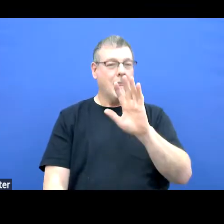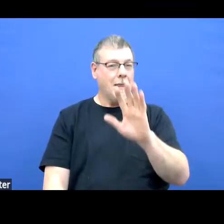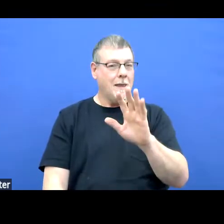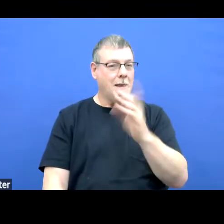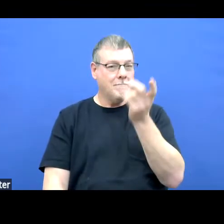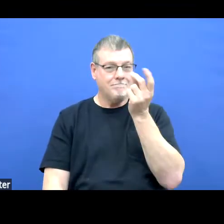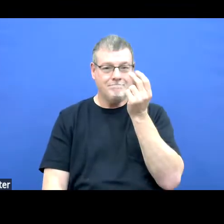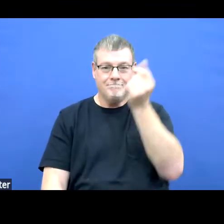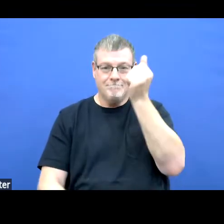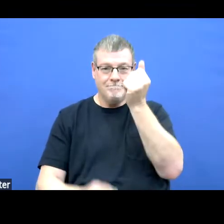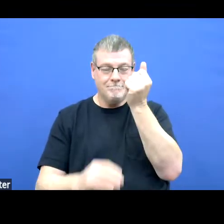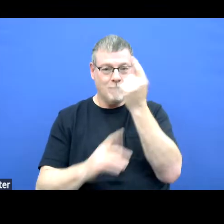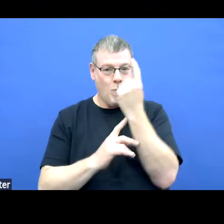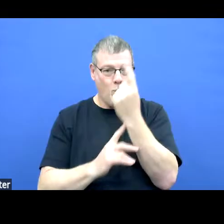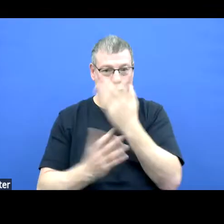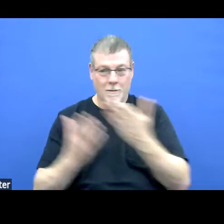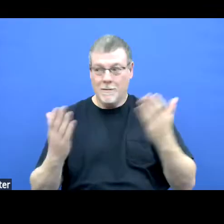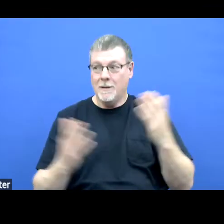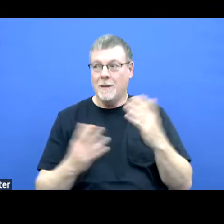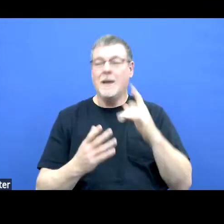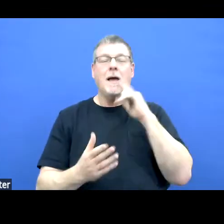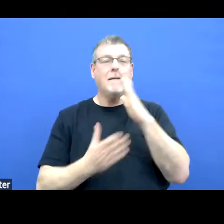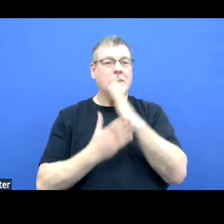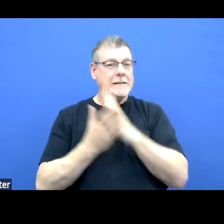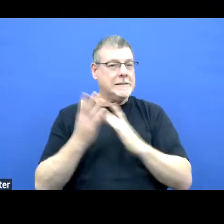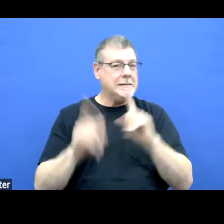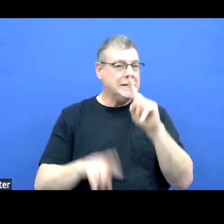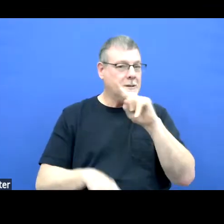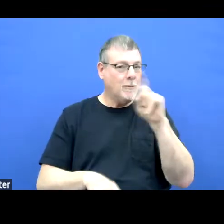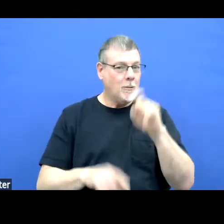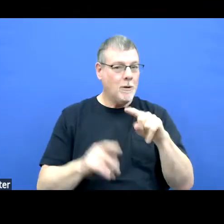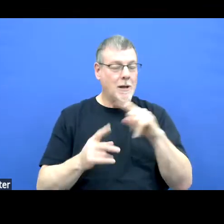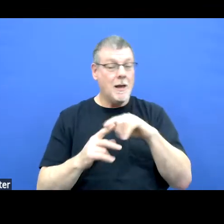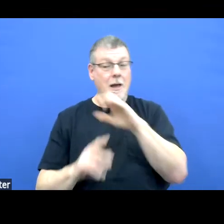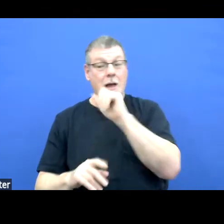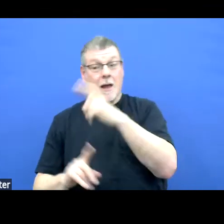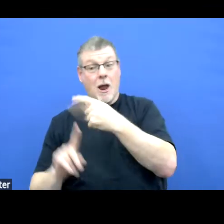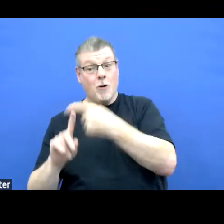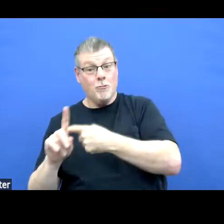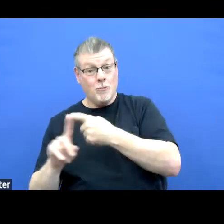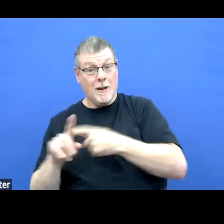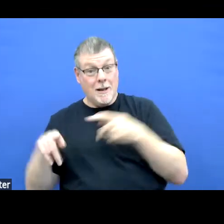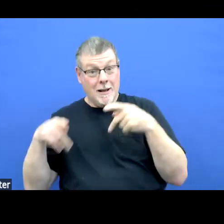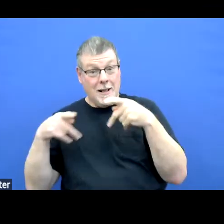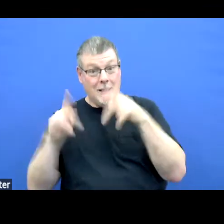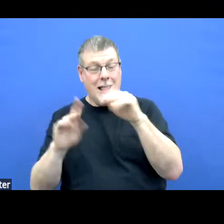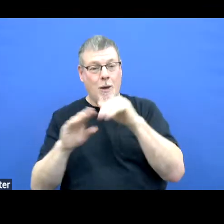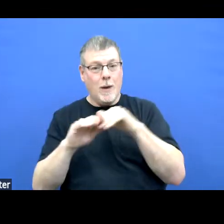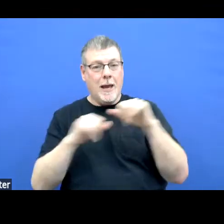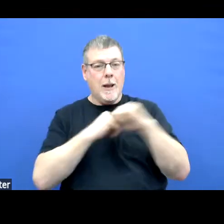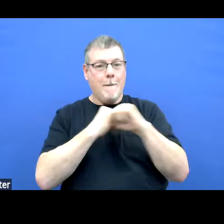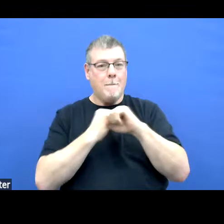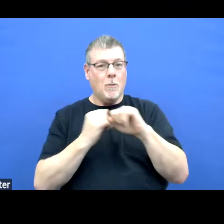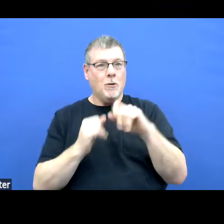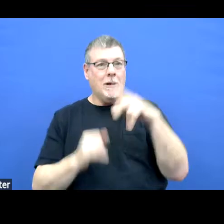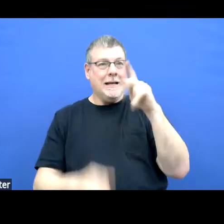right off the bat. There is some question as to whether car rental is allowed in a commercial B2